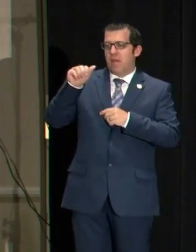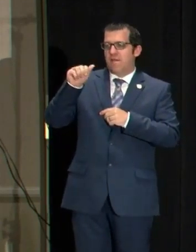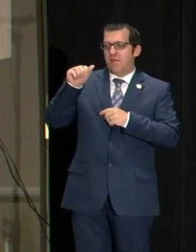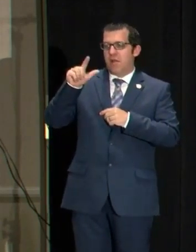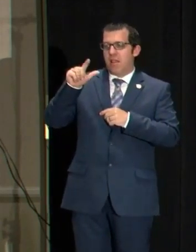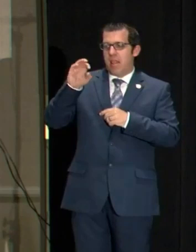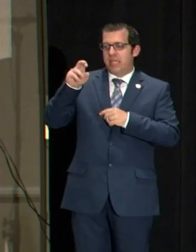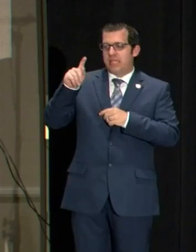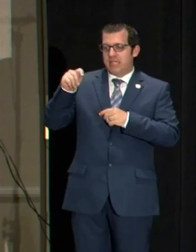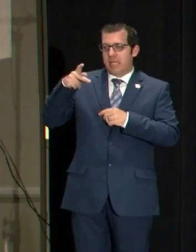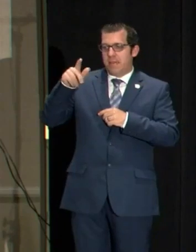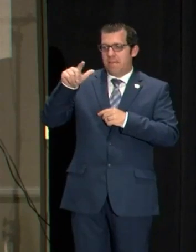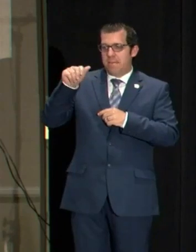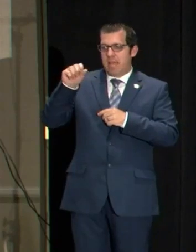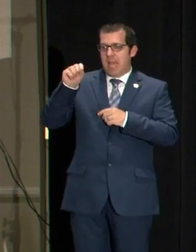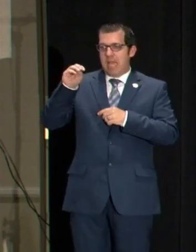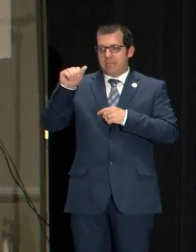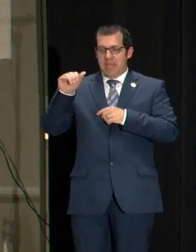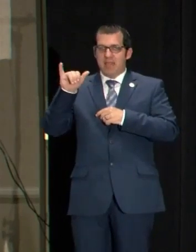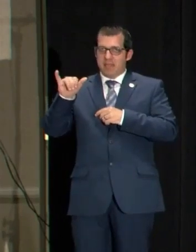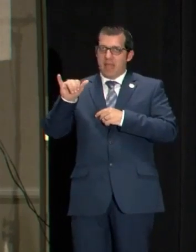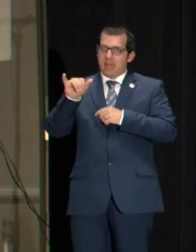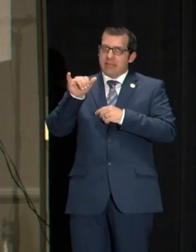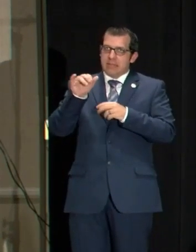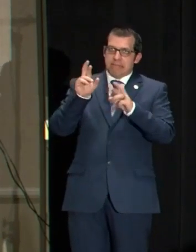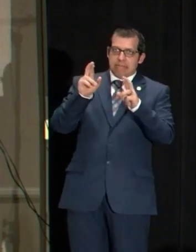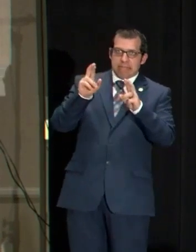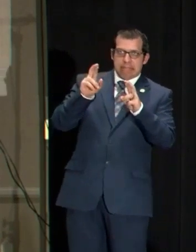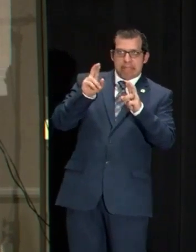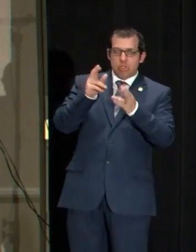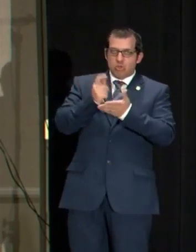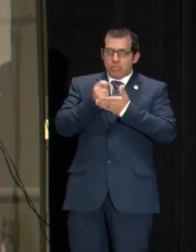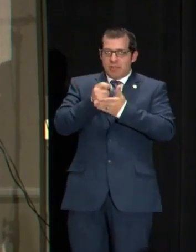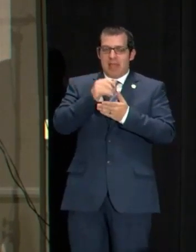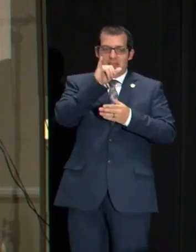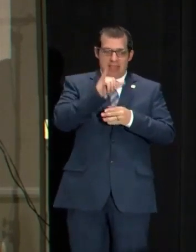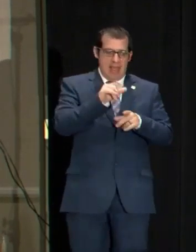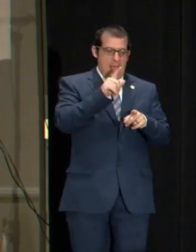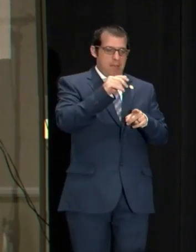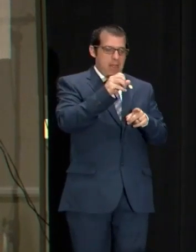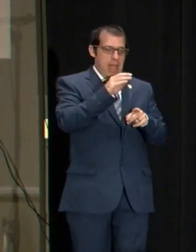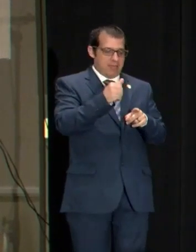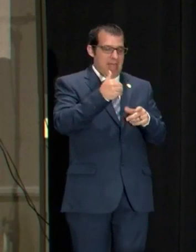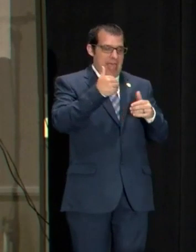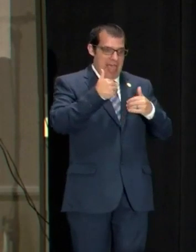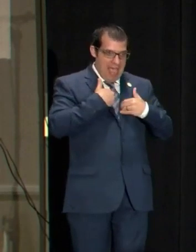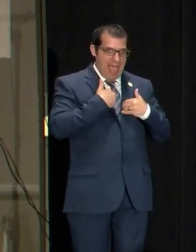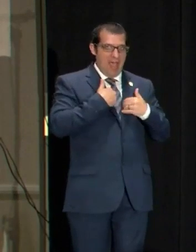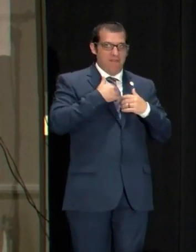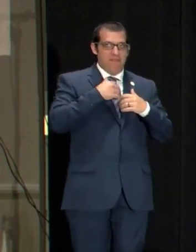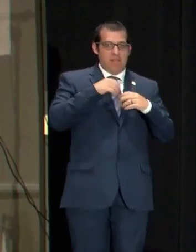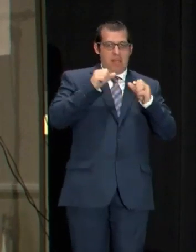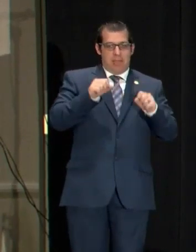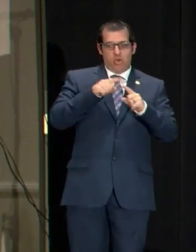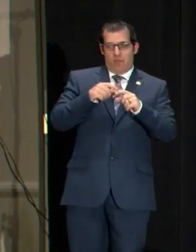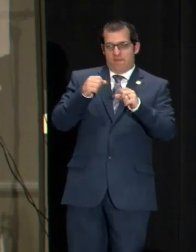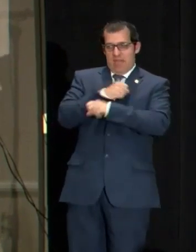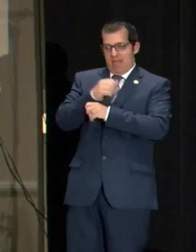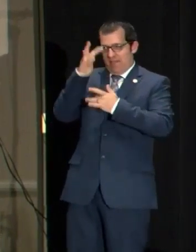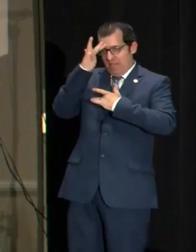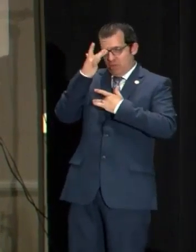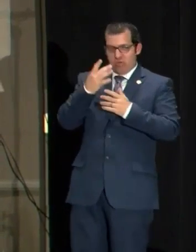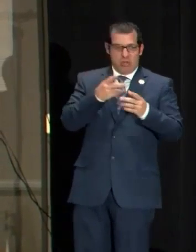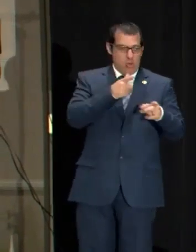a promising potential treatment, taking the plasma, which has antibodies from someone who's fully recovered, and giving